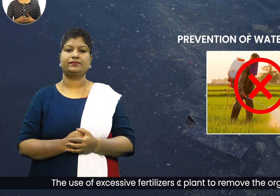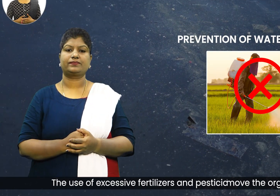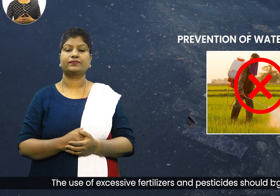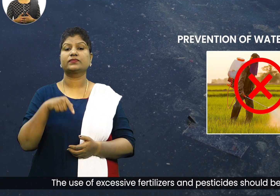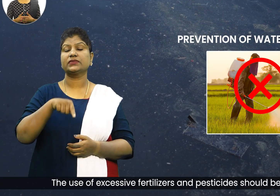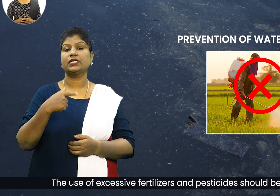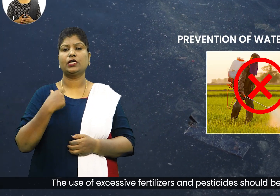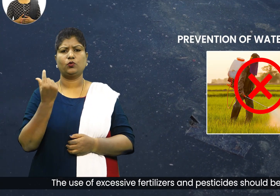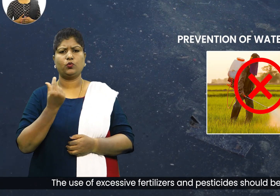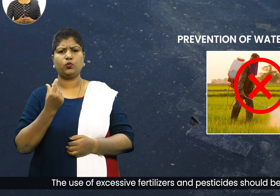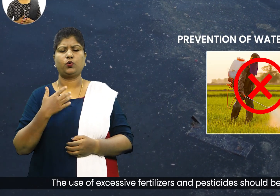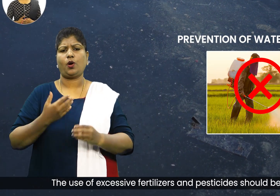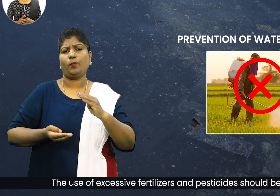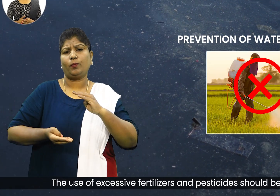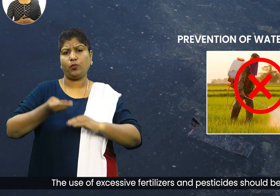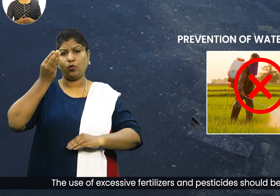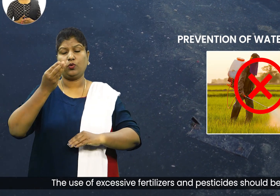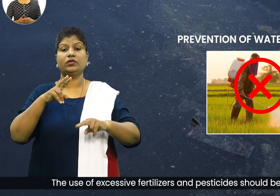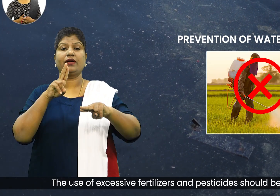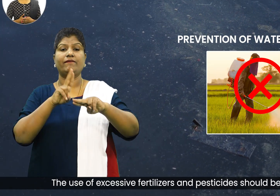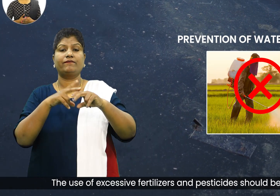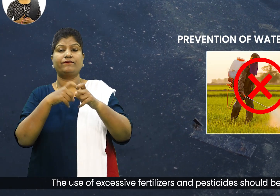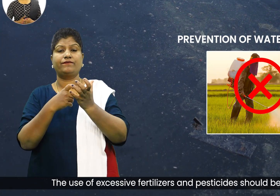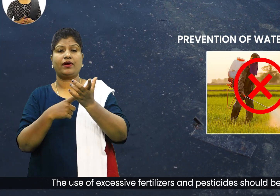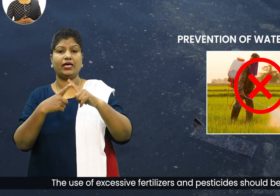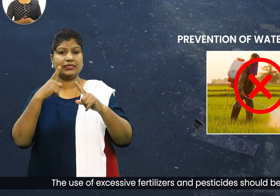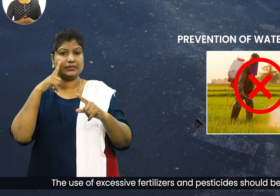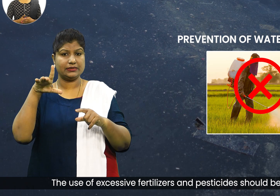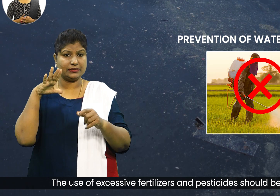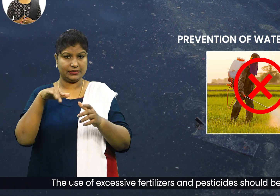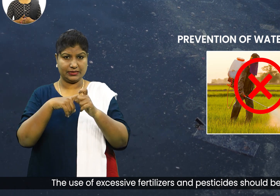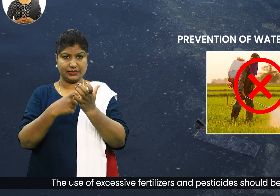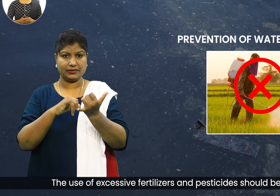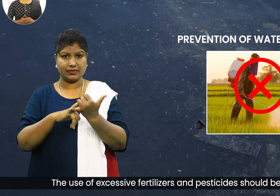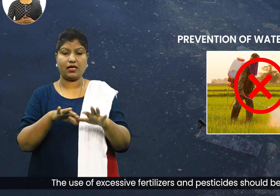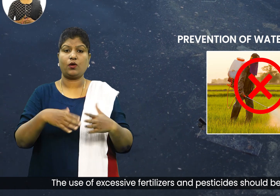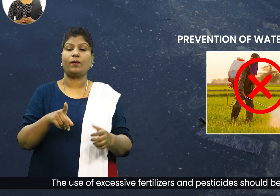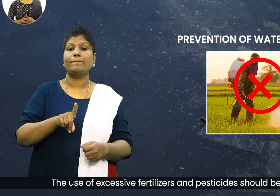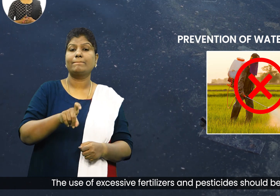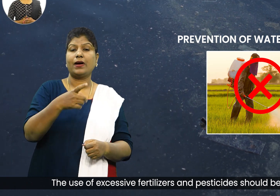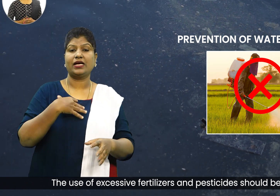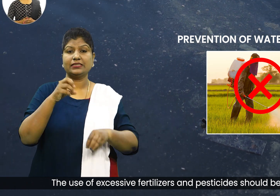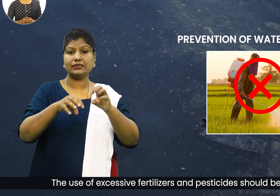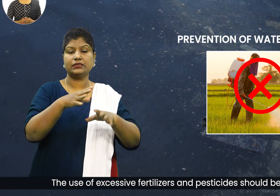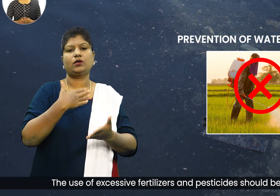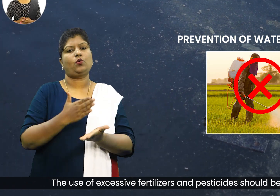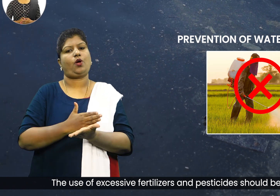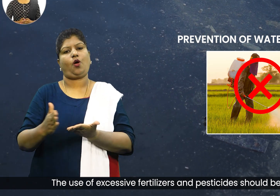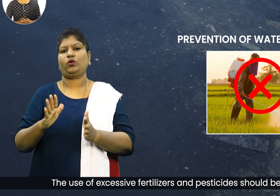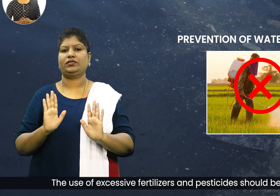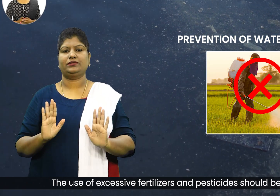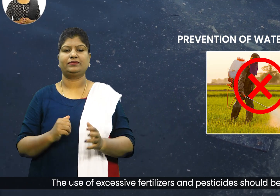The use of excessive fertilizers and pesticides should be avoided.